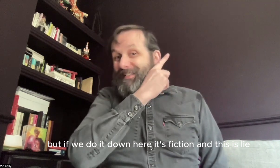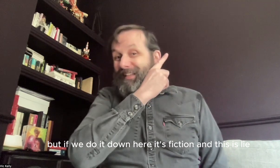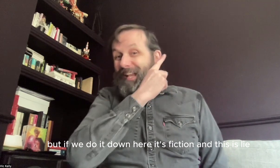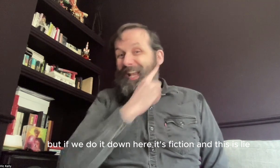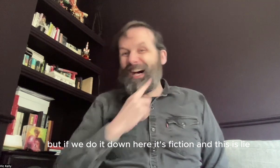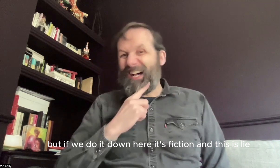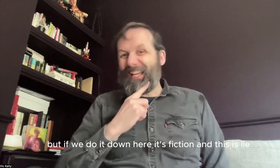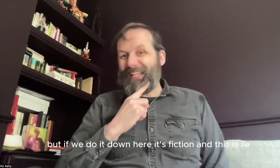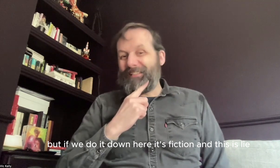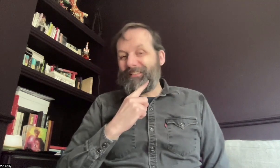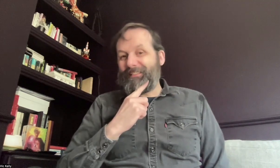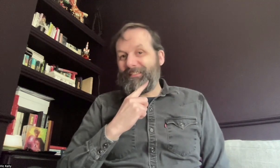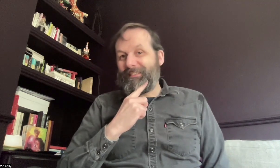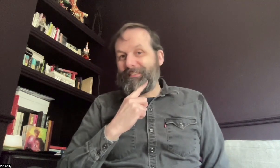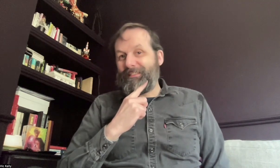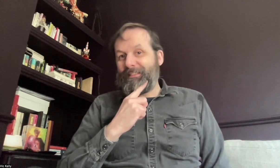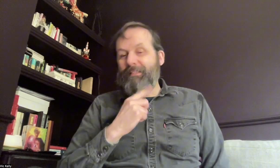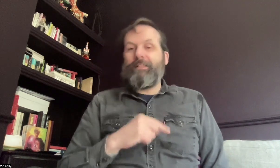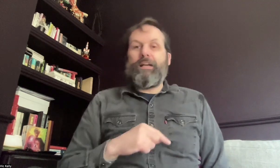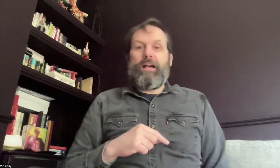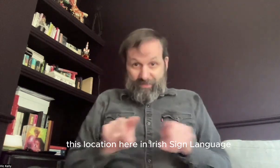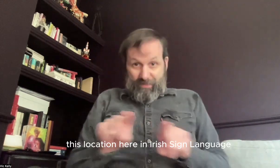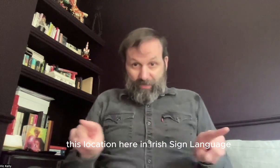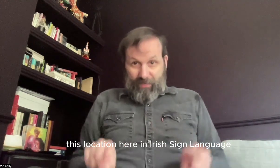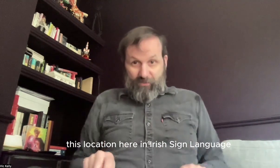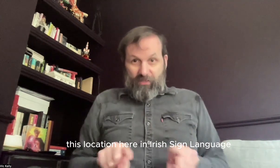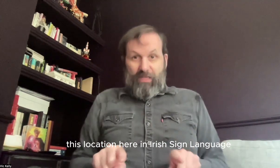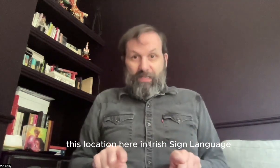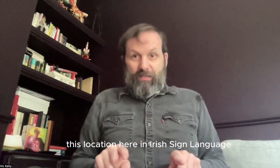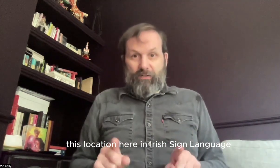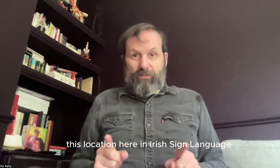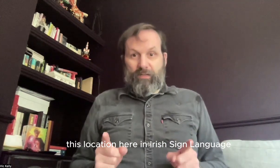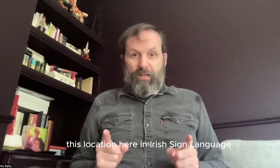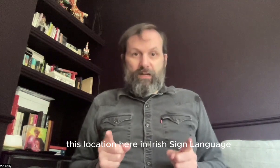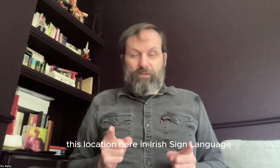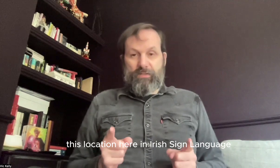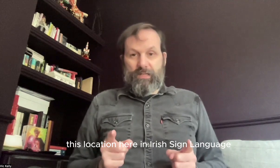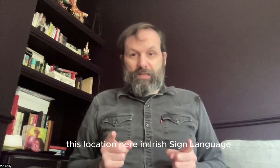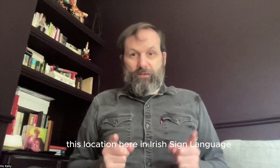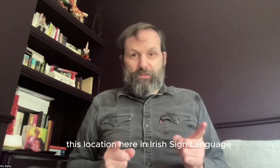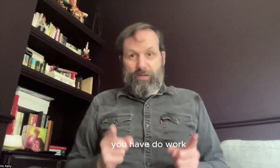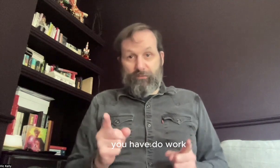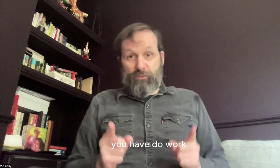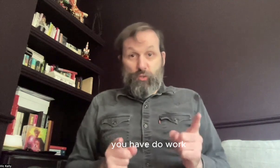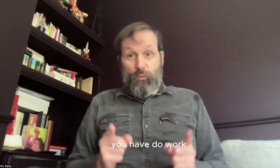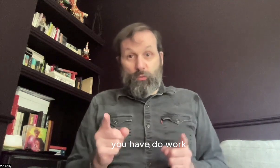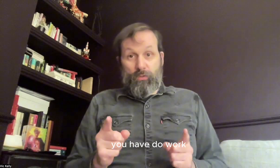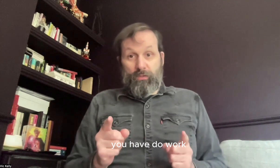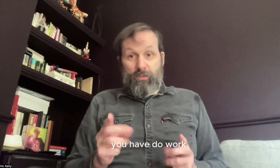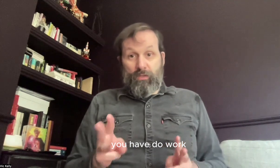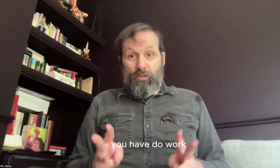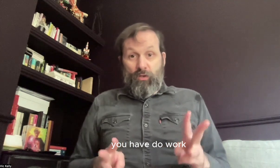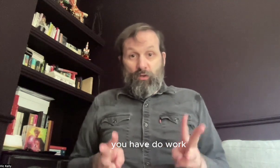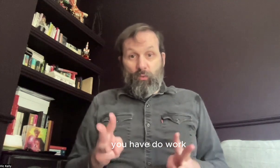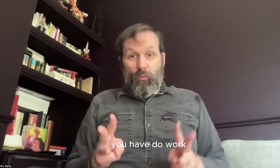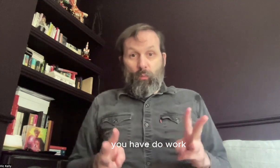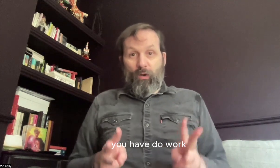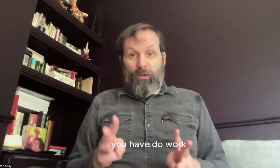is lie. This location here in Irish Sign Language, you have do,